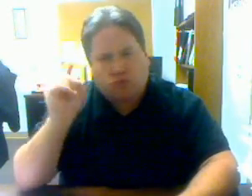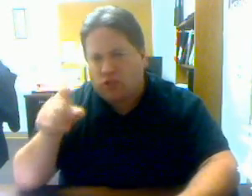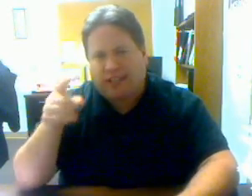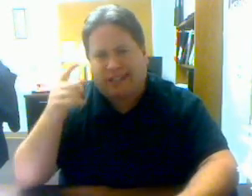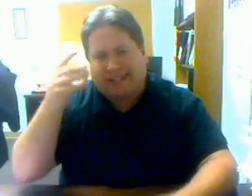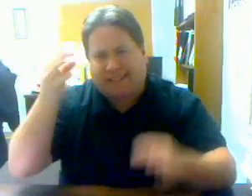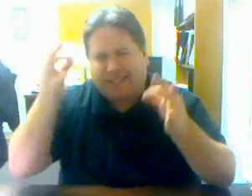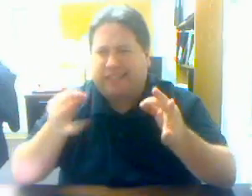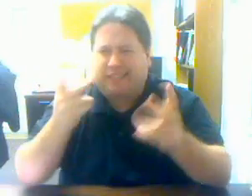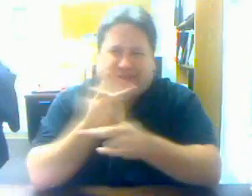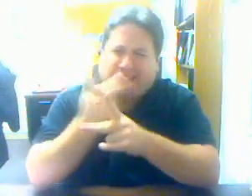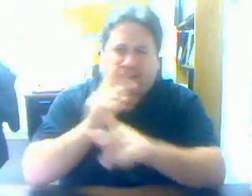have something to go by.